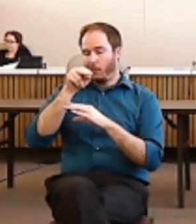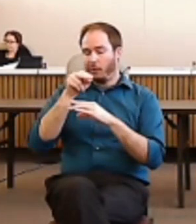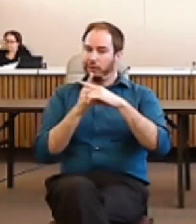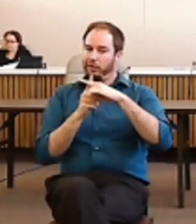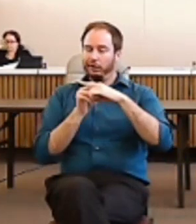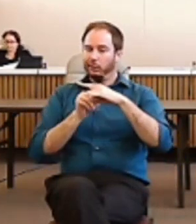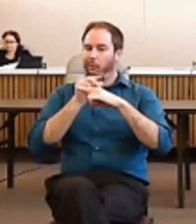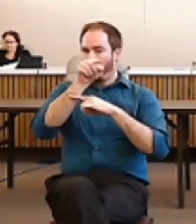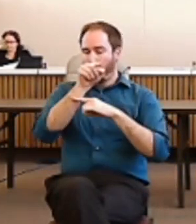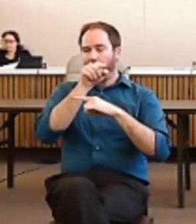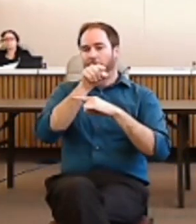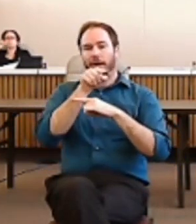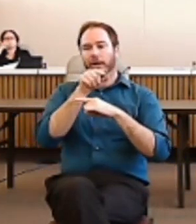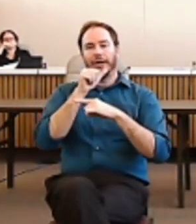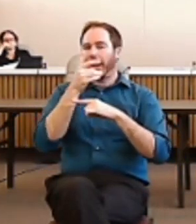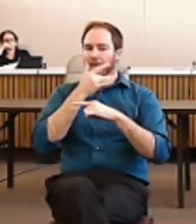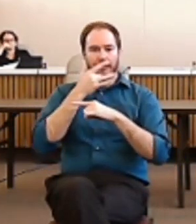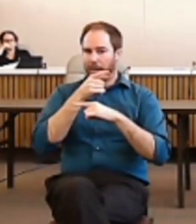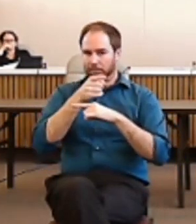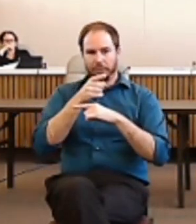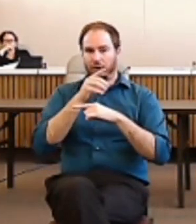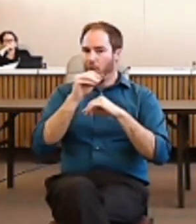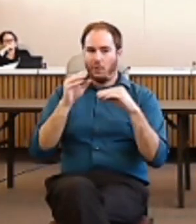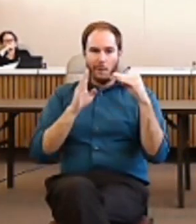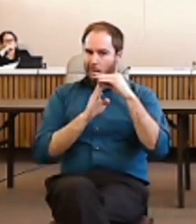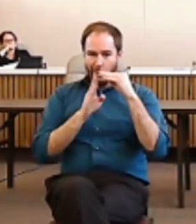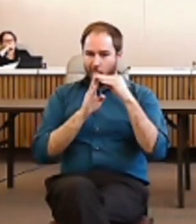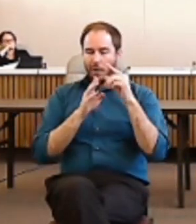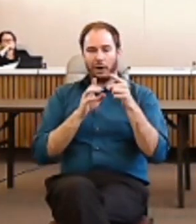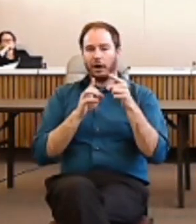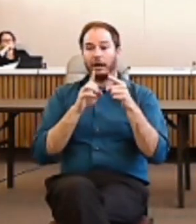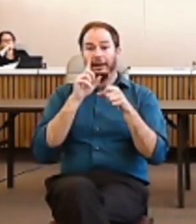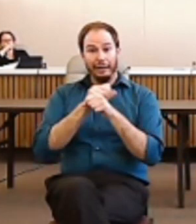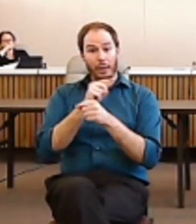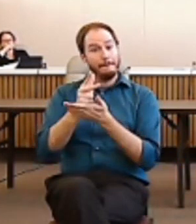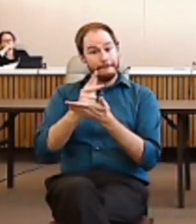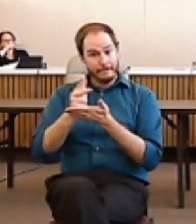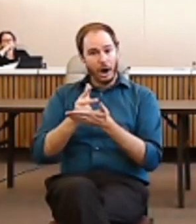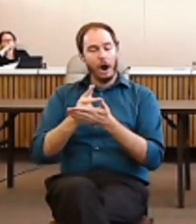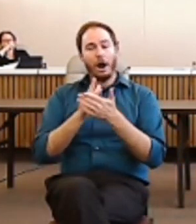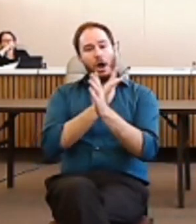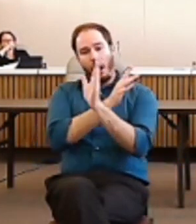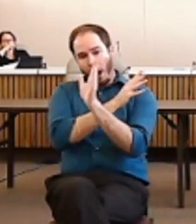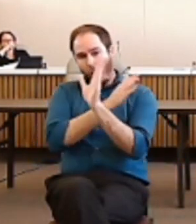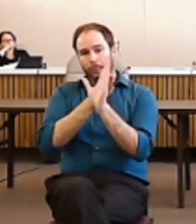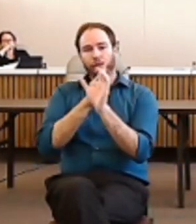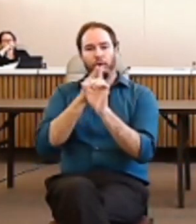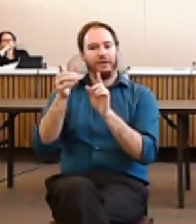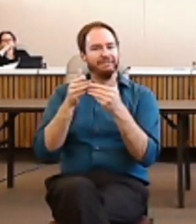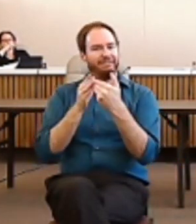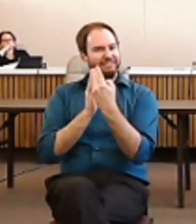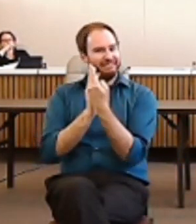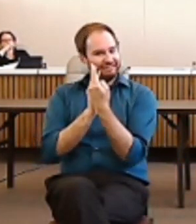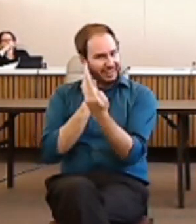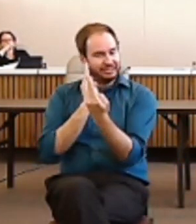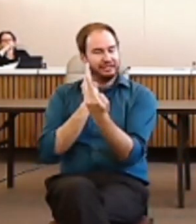but they weren't so lucky. They weren't on a corner and they built the parking lot right up to the fence line. And